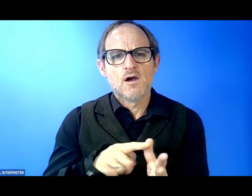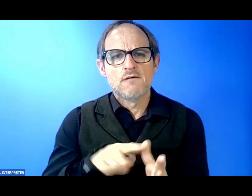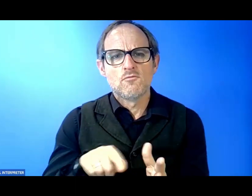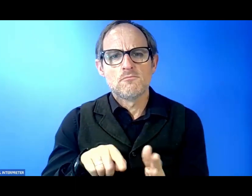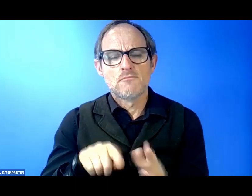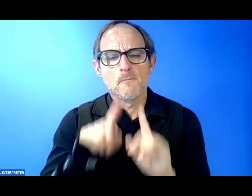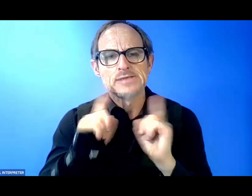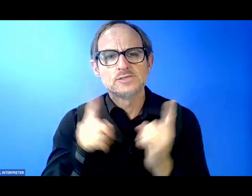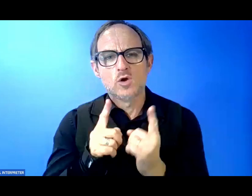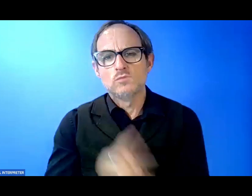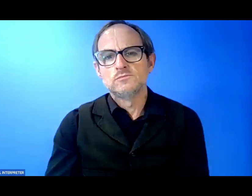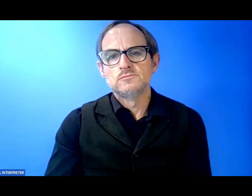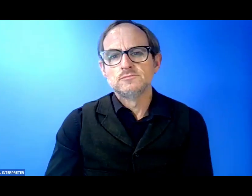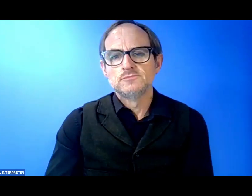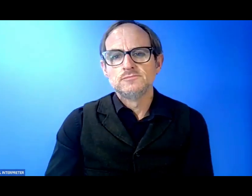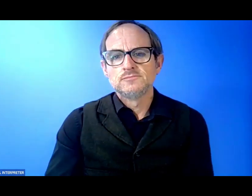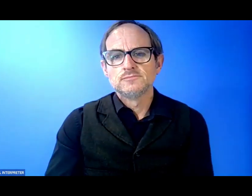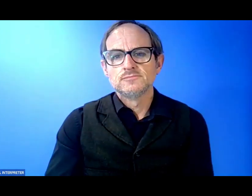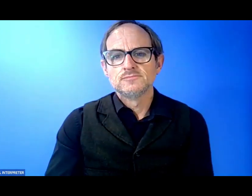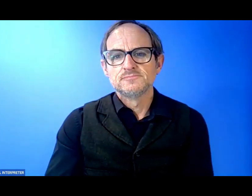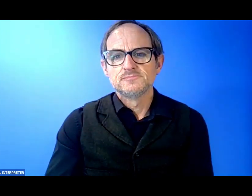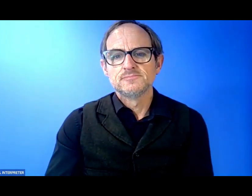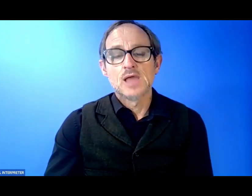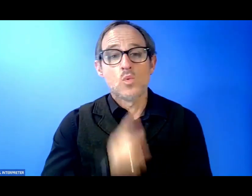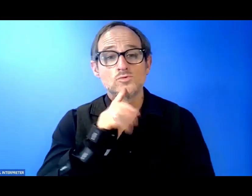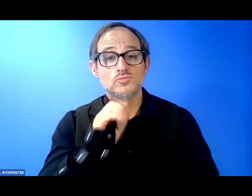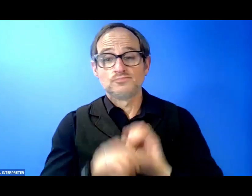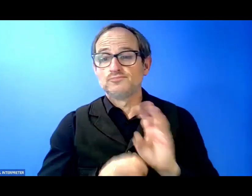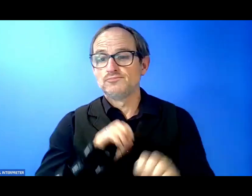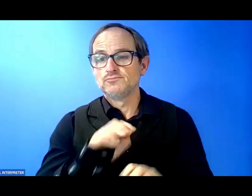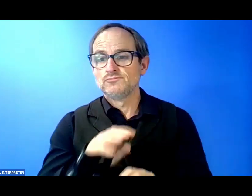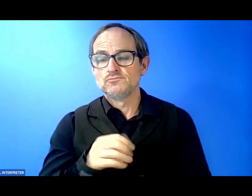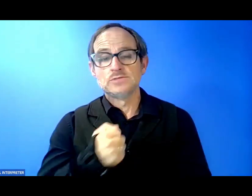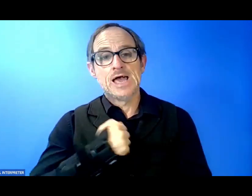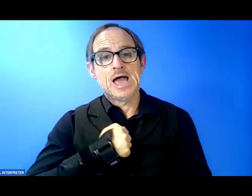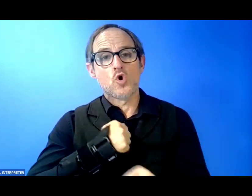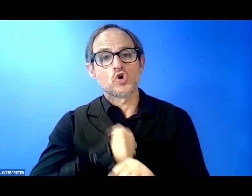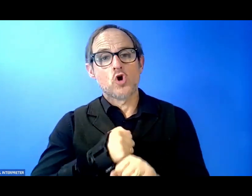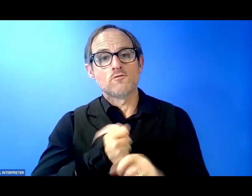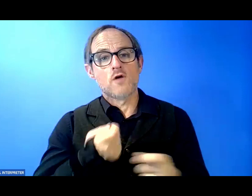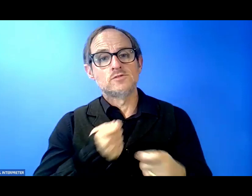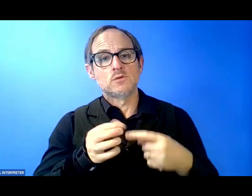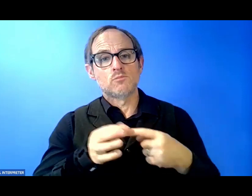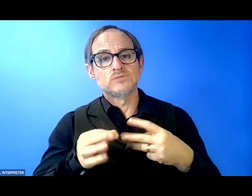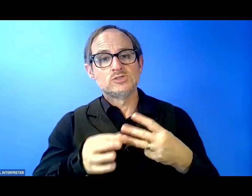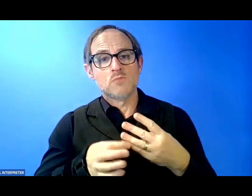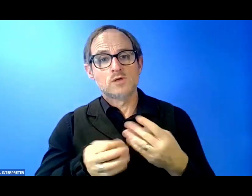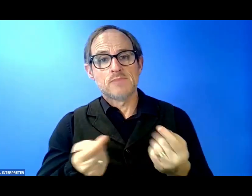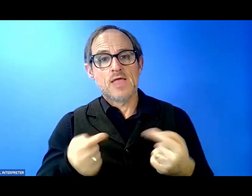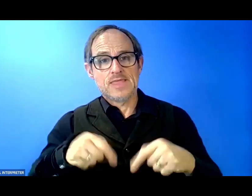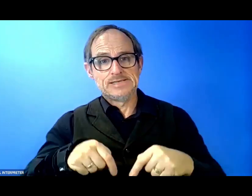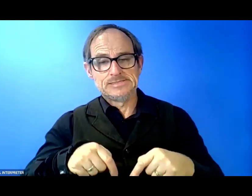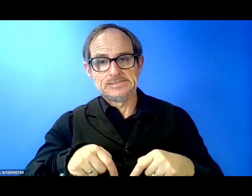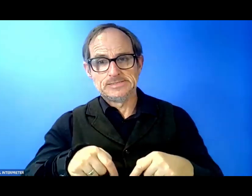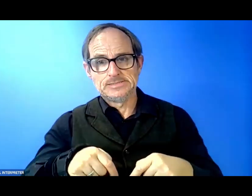but I am just to what happened. I want to share something from our governance and stewardship principles about this. Oh, yeah, nice. Which